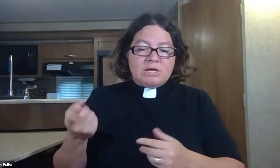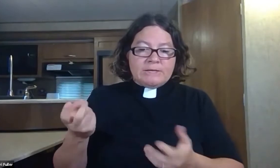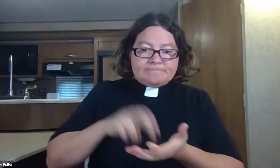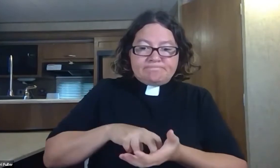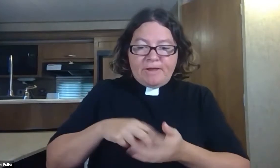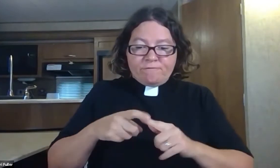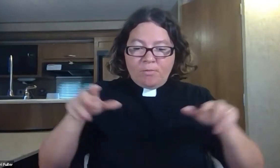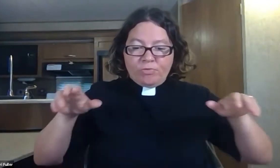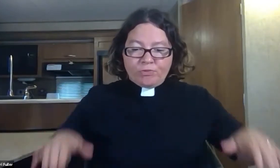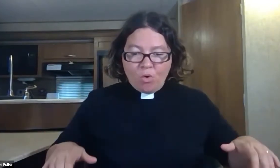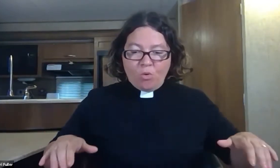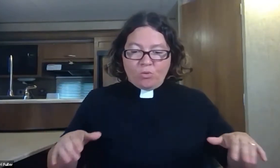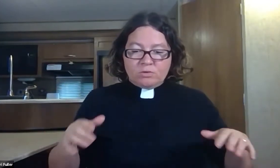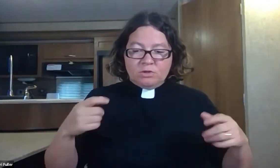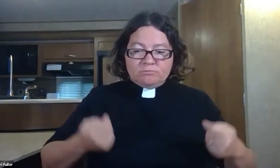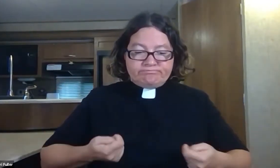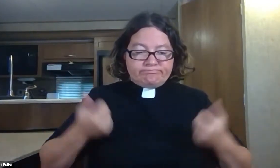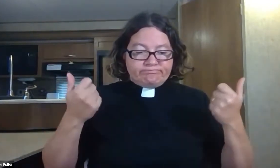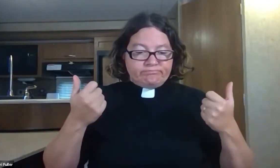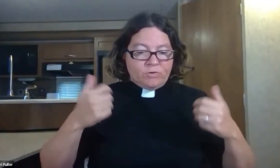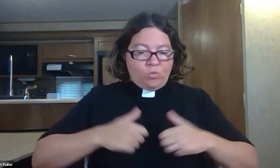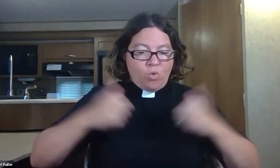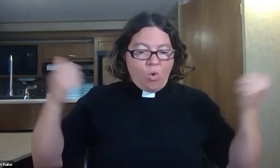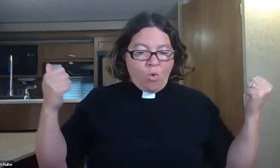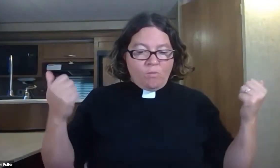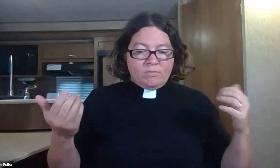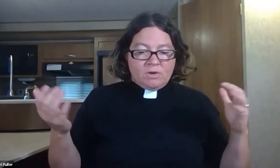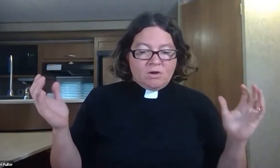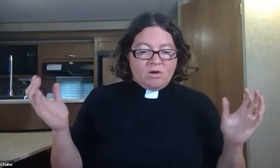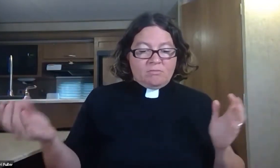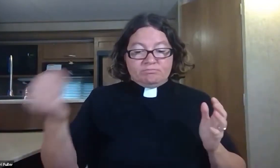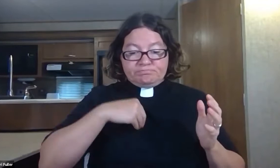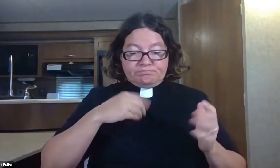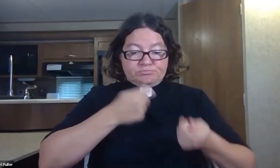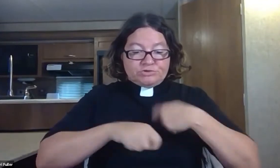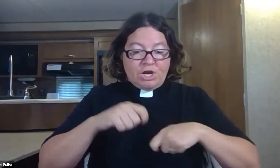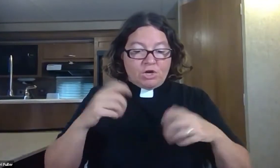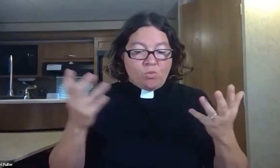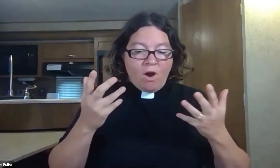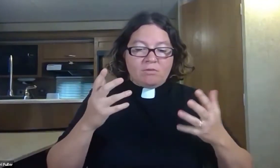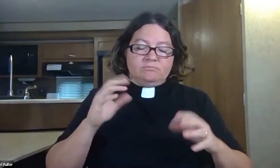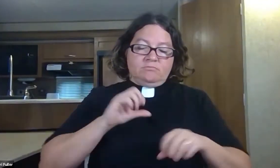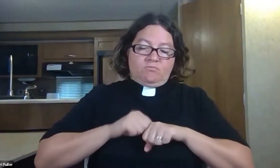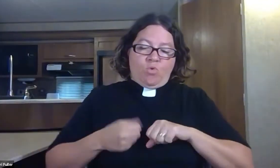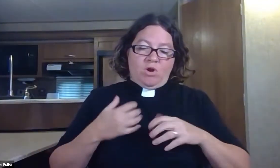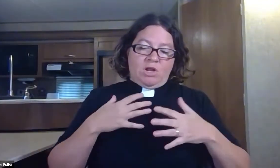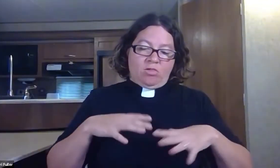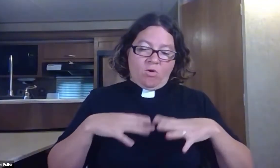he got up from his throne, stripped himself of his robe, and covered himself with mourning clothes, and